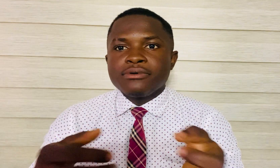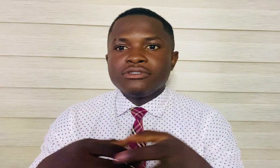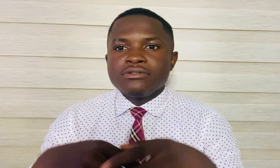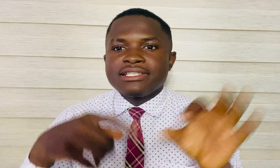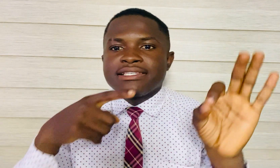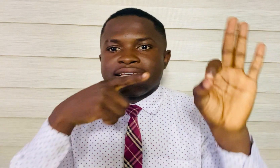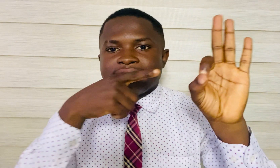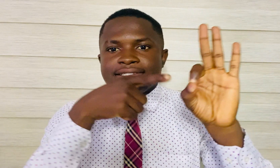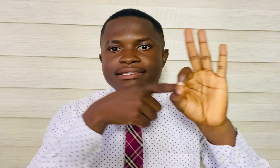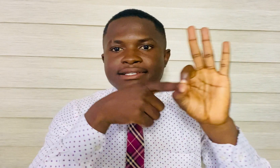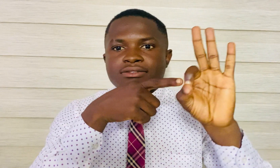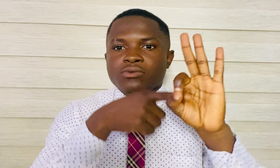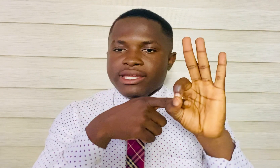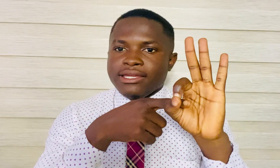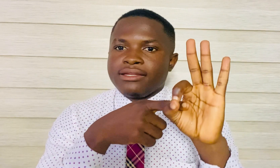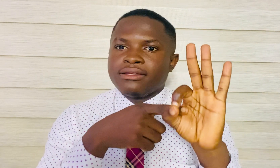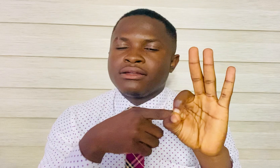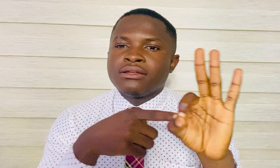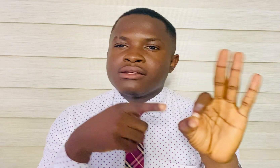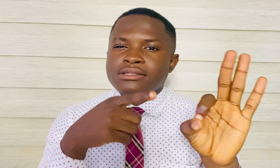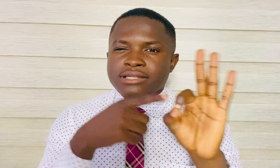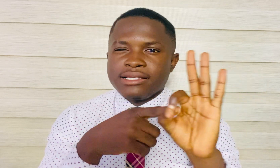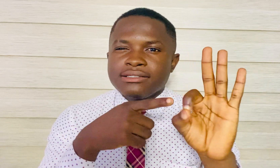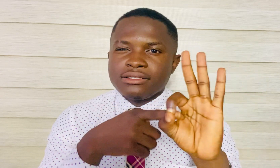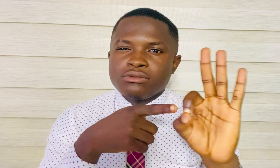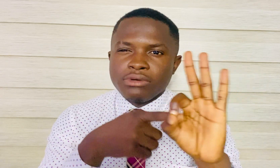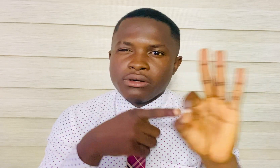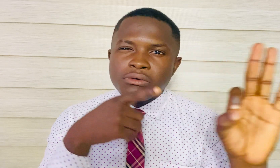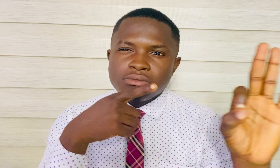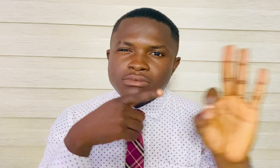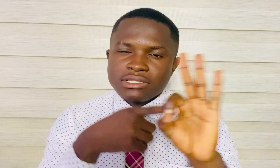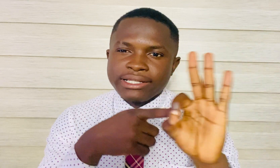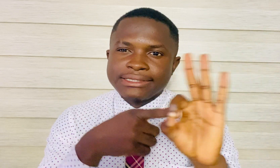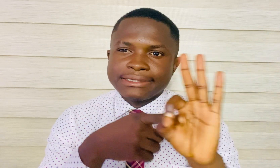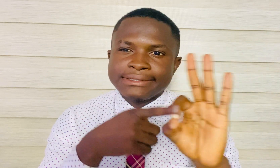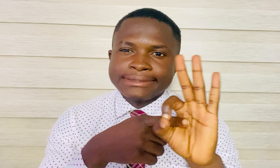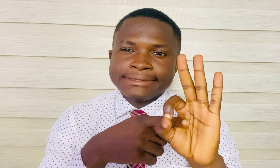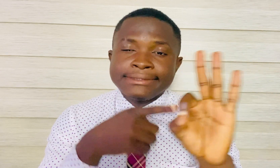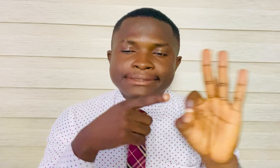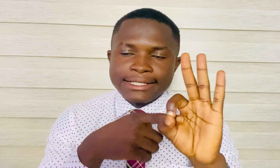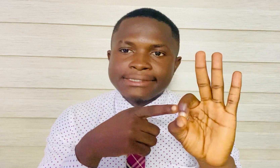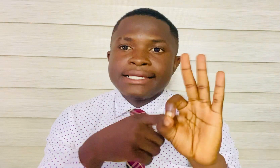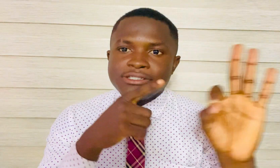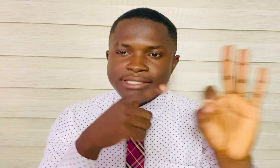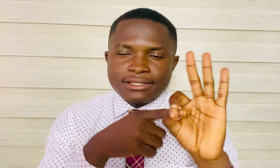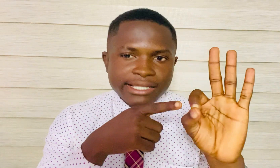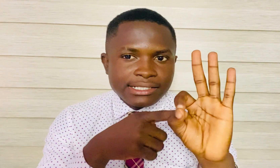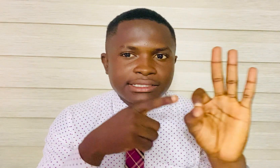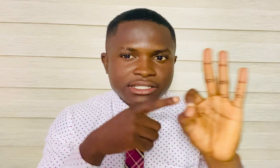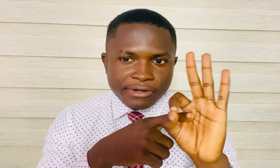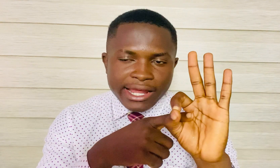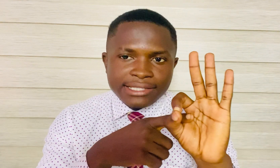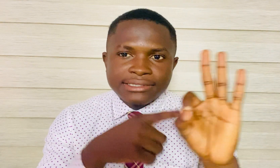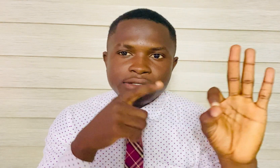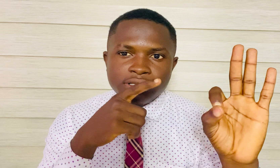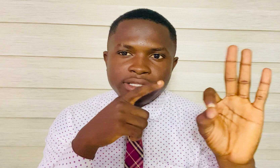do sex this way. Sex this way. Oh, sex. Sex. So this sex is right. The